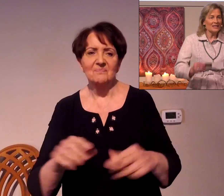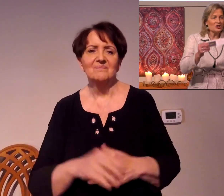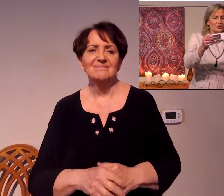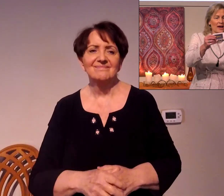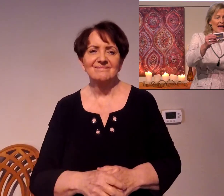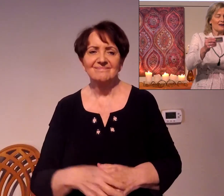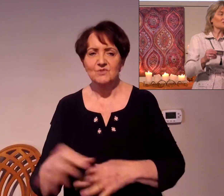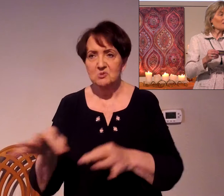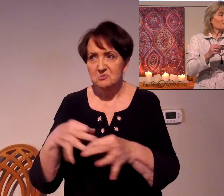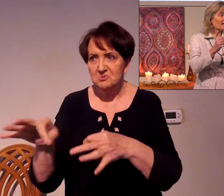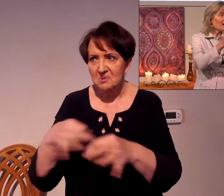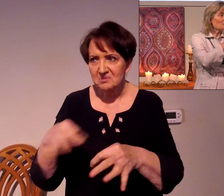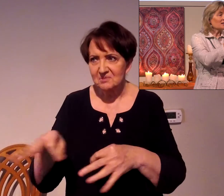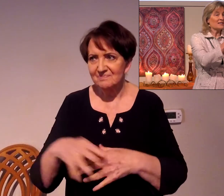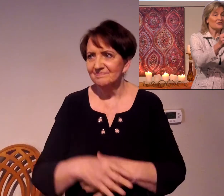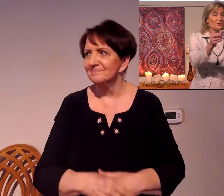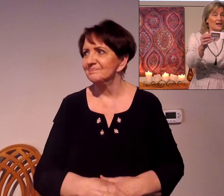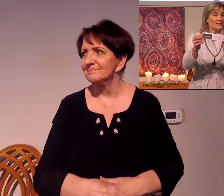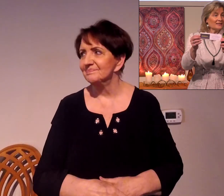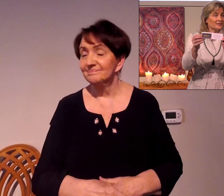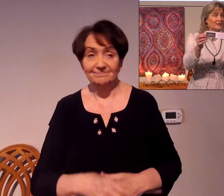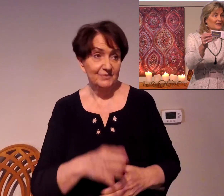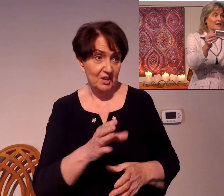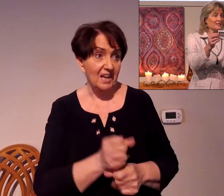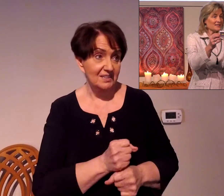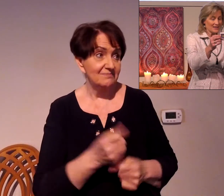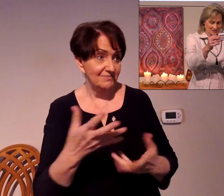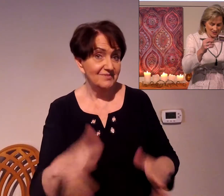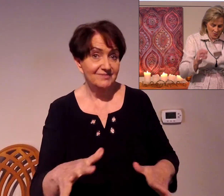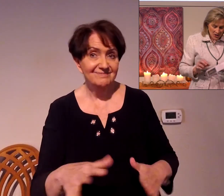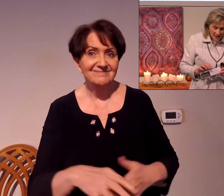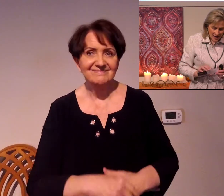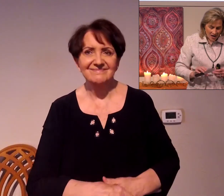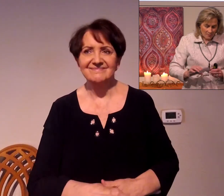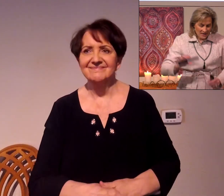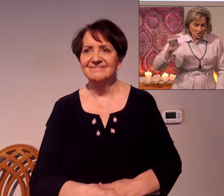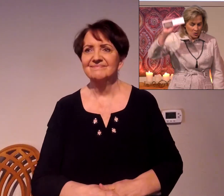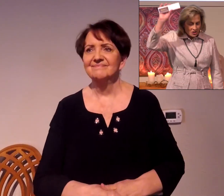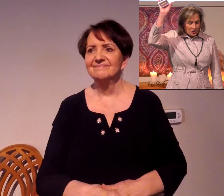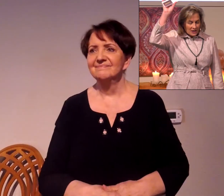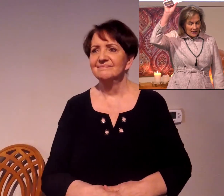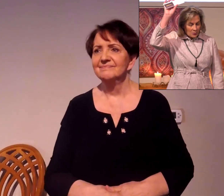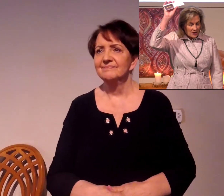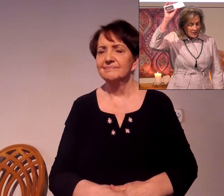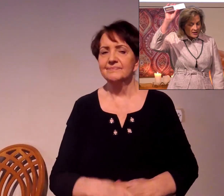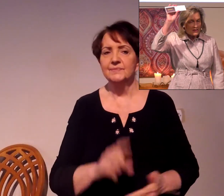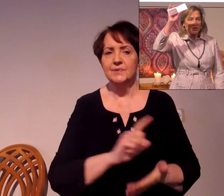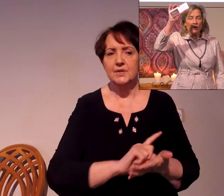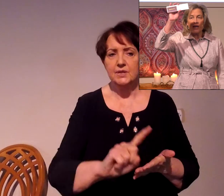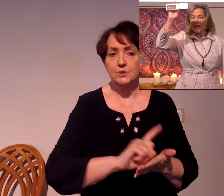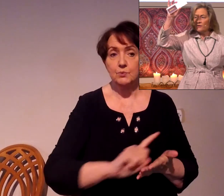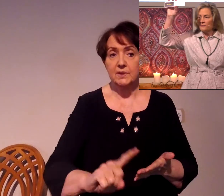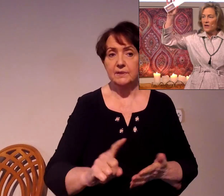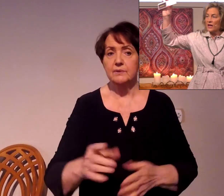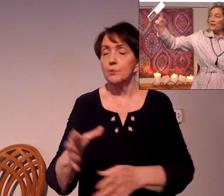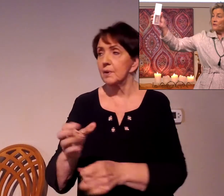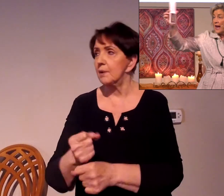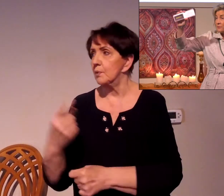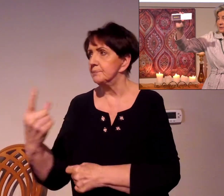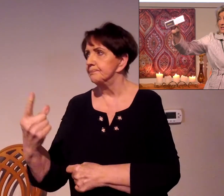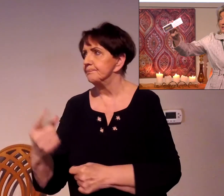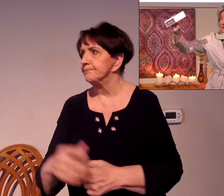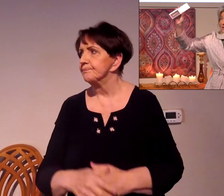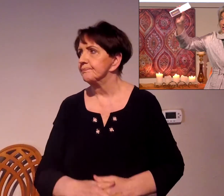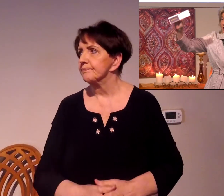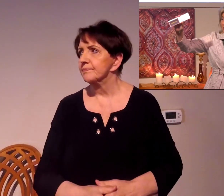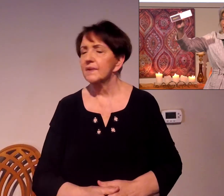Okay. This you have. So everybody got one of these, right? Yes. So each week you're going to get one of these. And if you